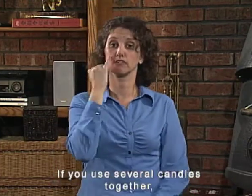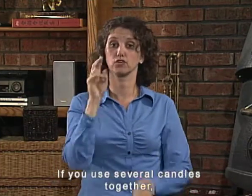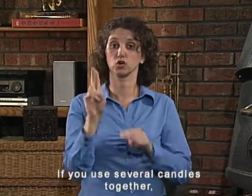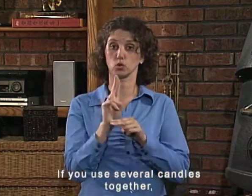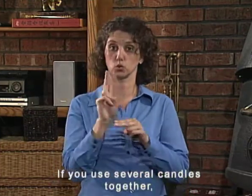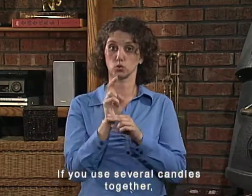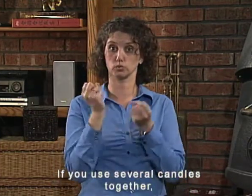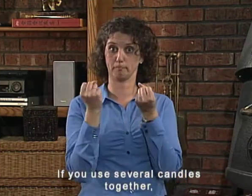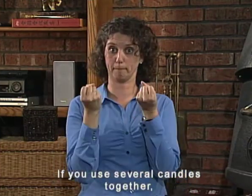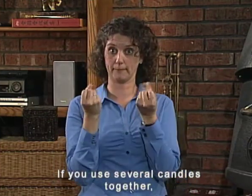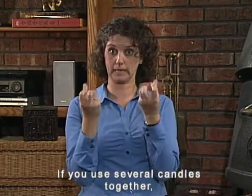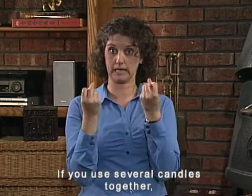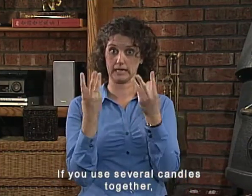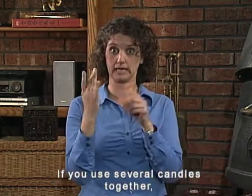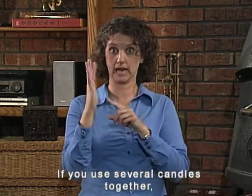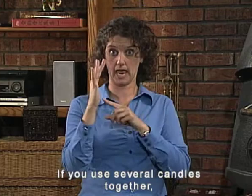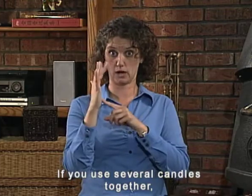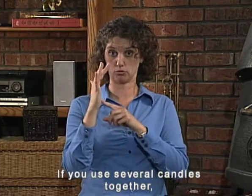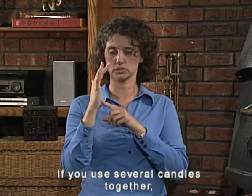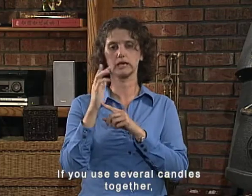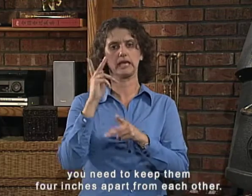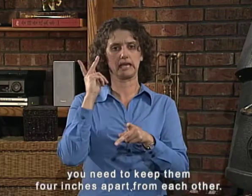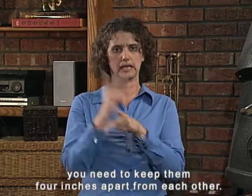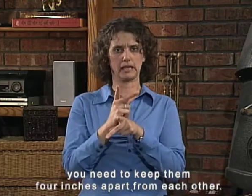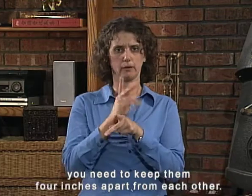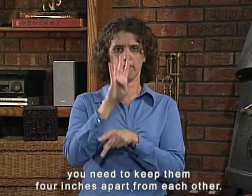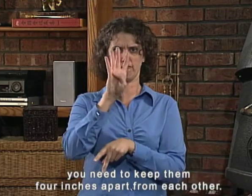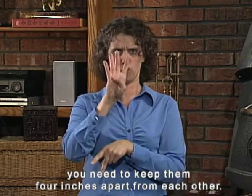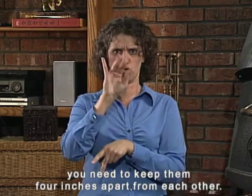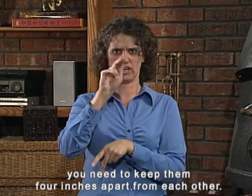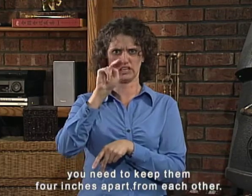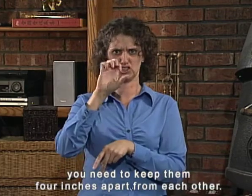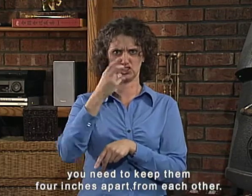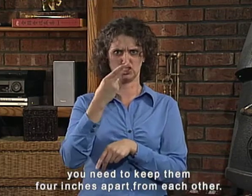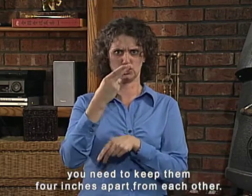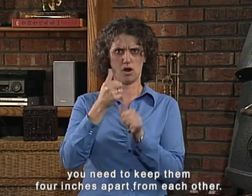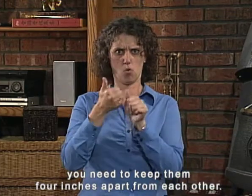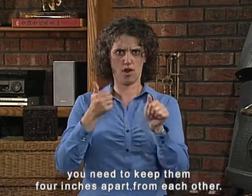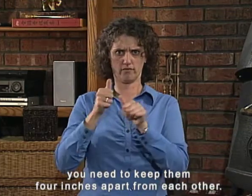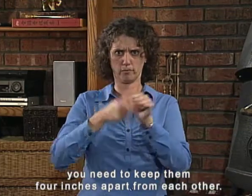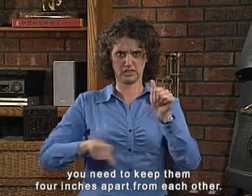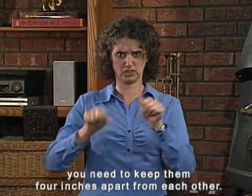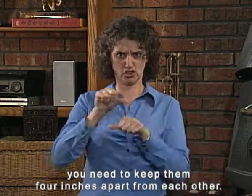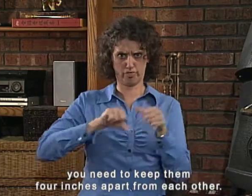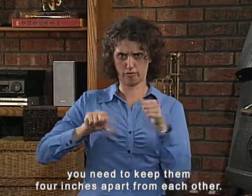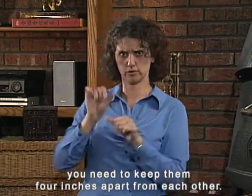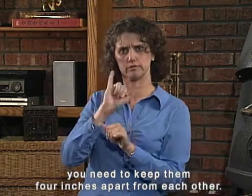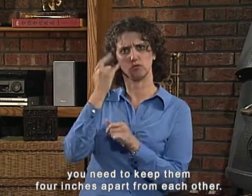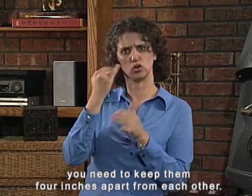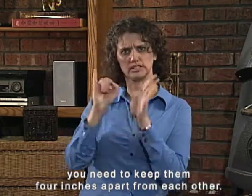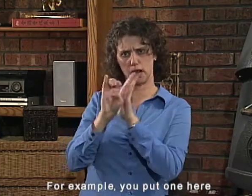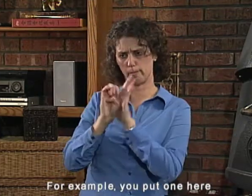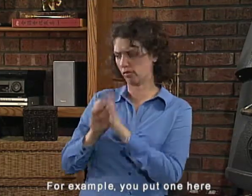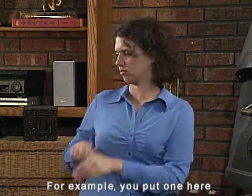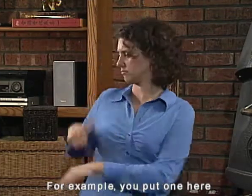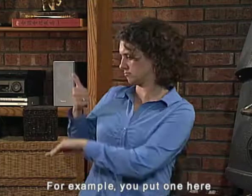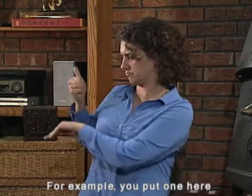If you use several candles together, you need to keep them 4 inches apart from each other. For example, you put